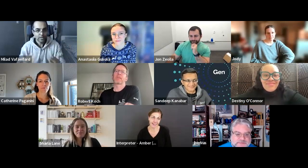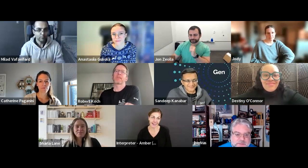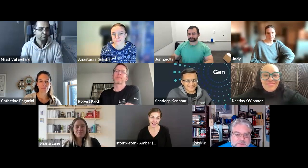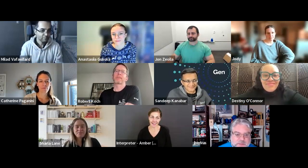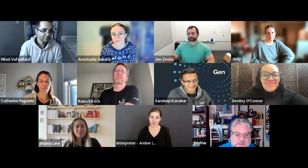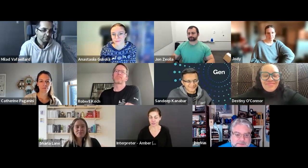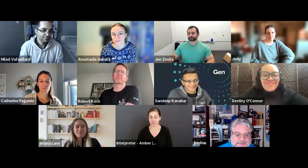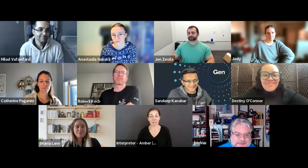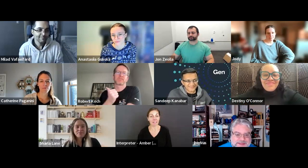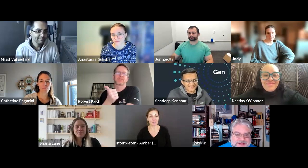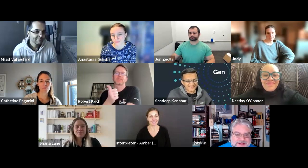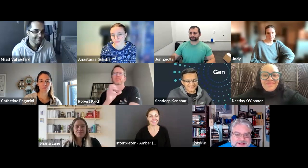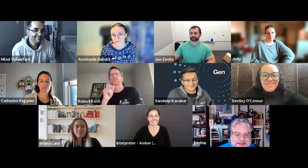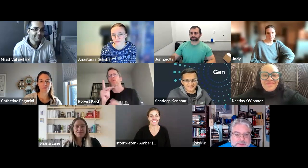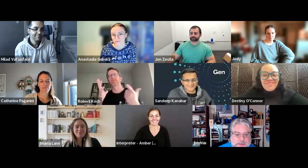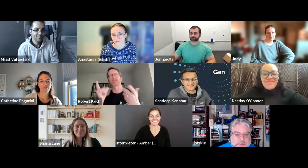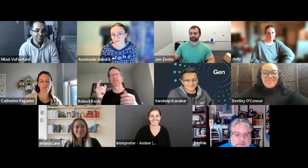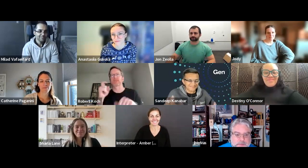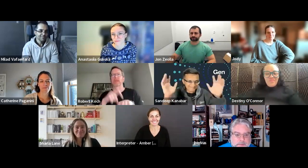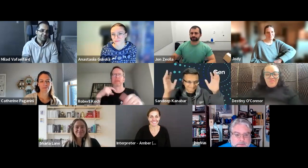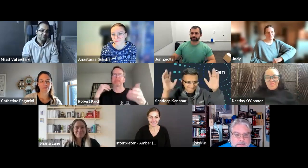place. And just thank you.